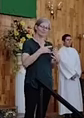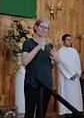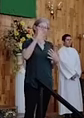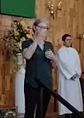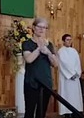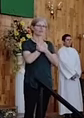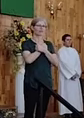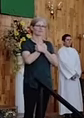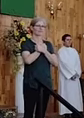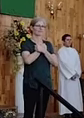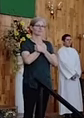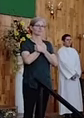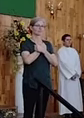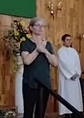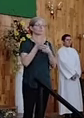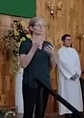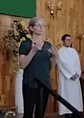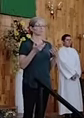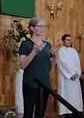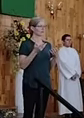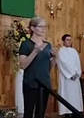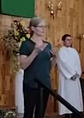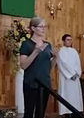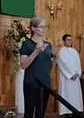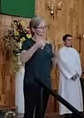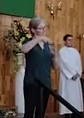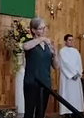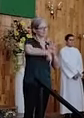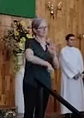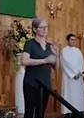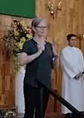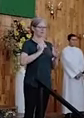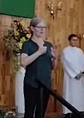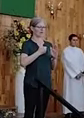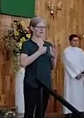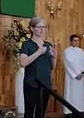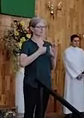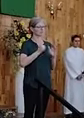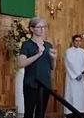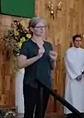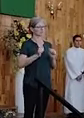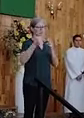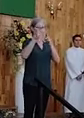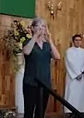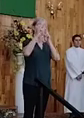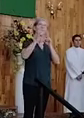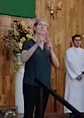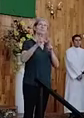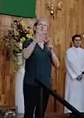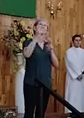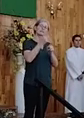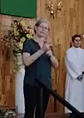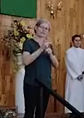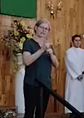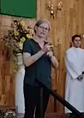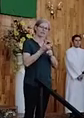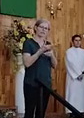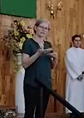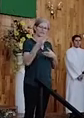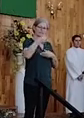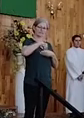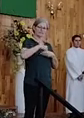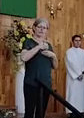name, so that by deepening our sense of reverence, you may nurture in us what is good, and by your